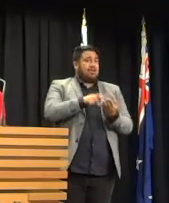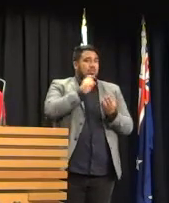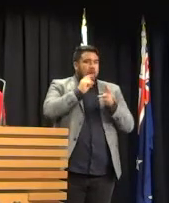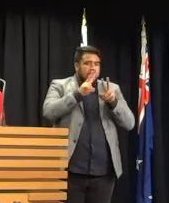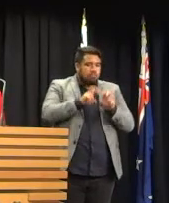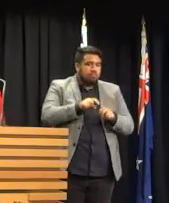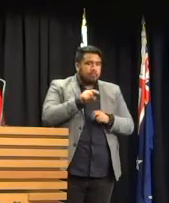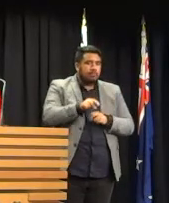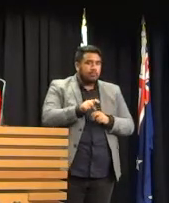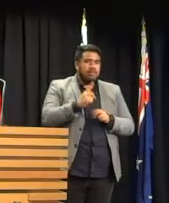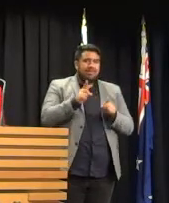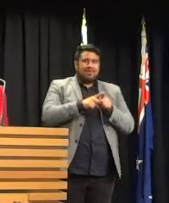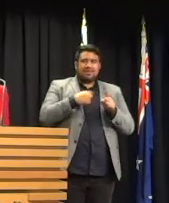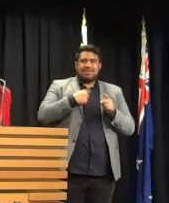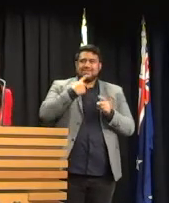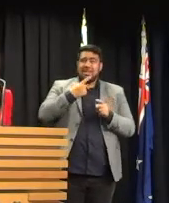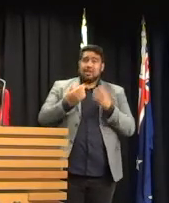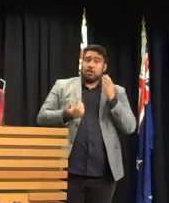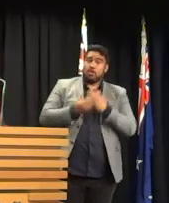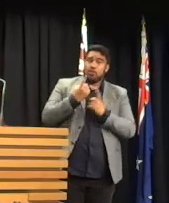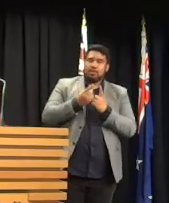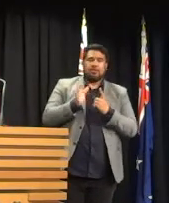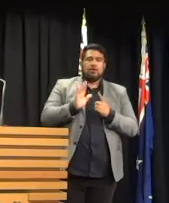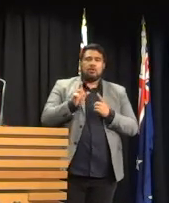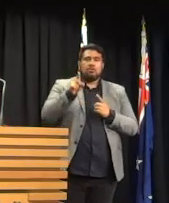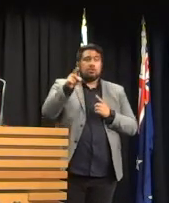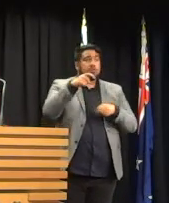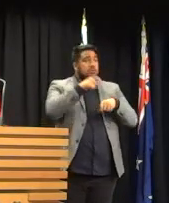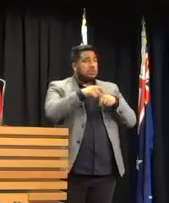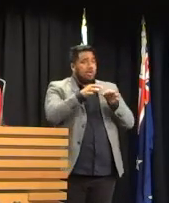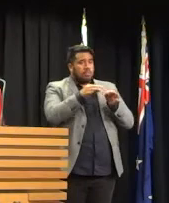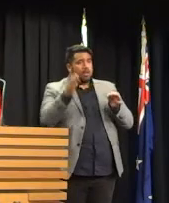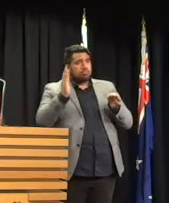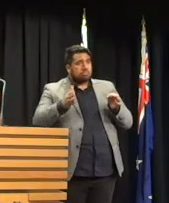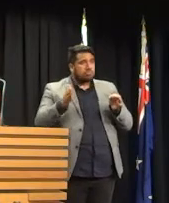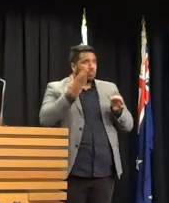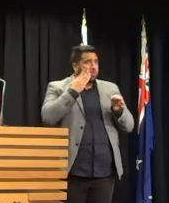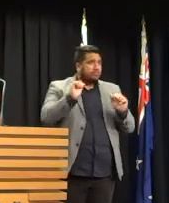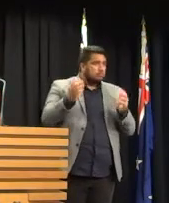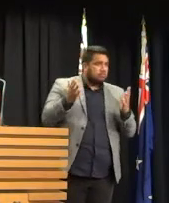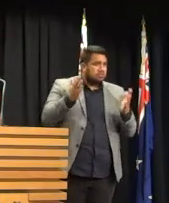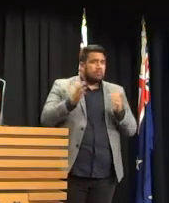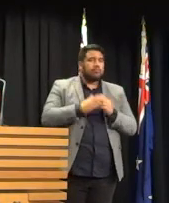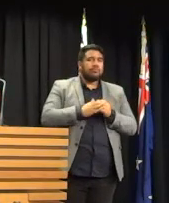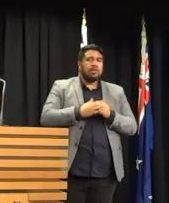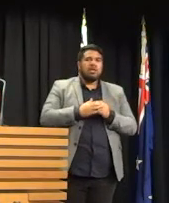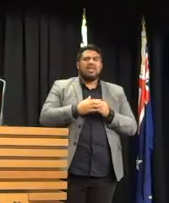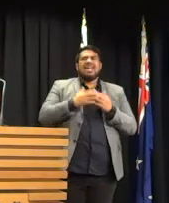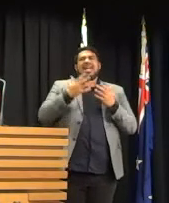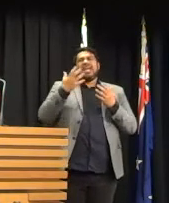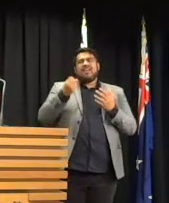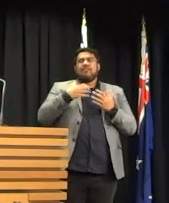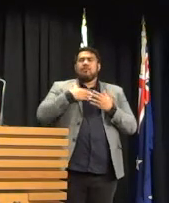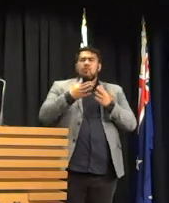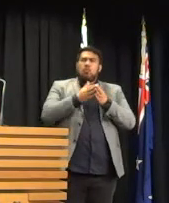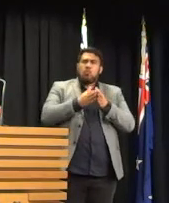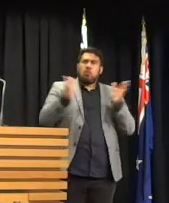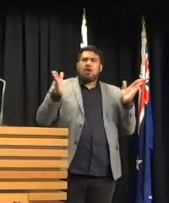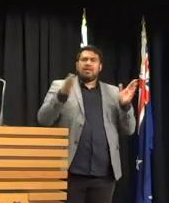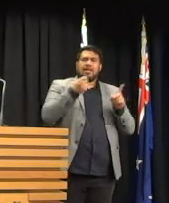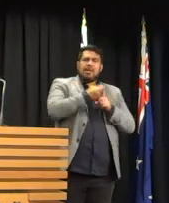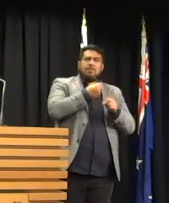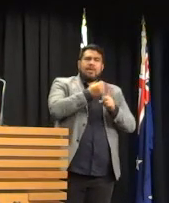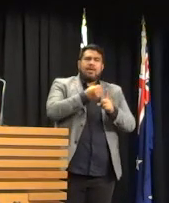at. But as I say, this is not new. Is there a timeline around that work? There are some much wider ramifications.